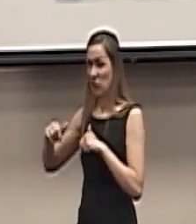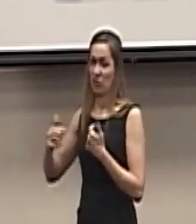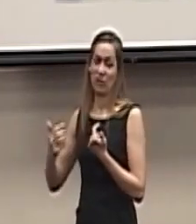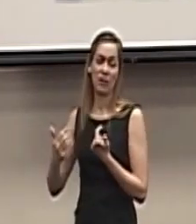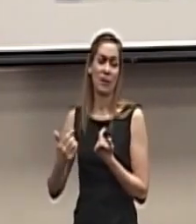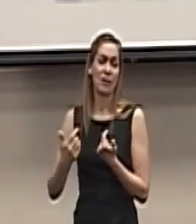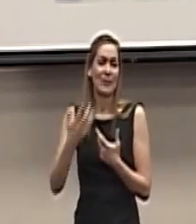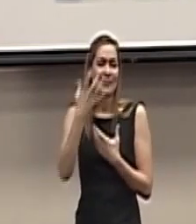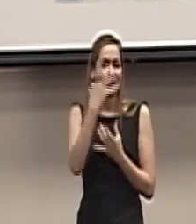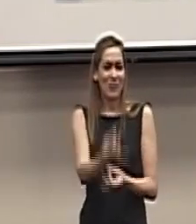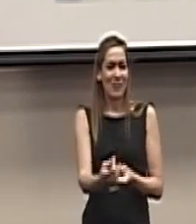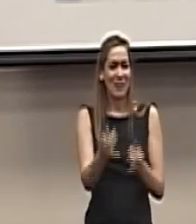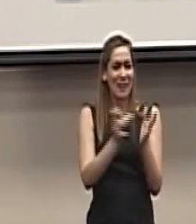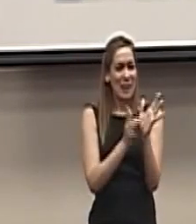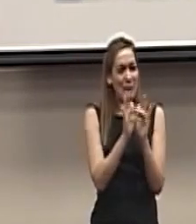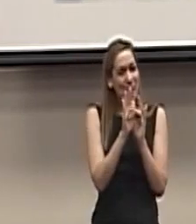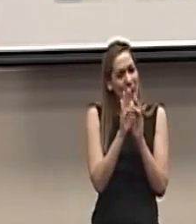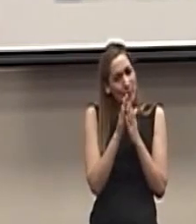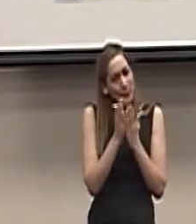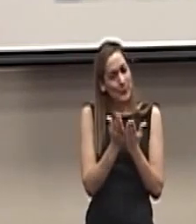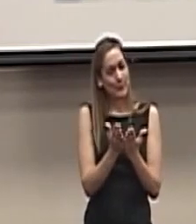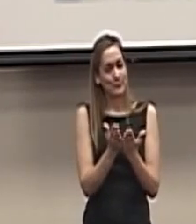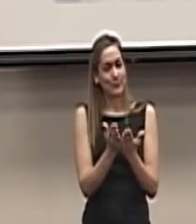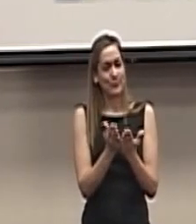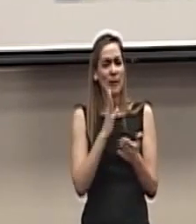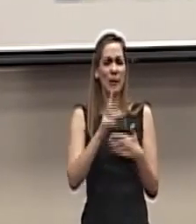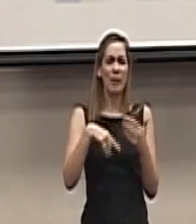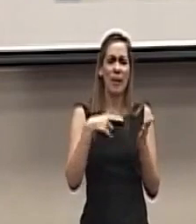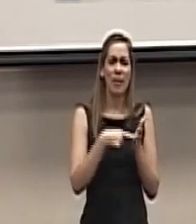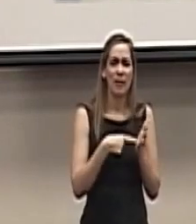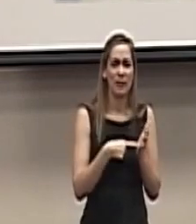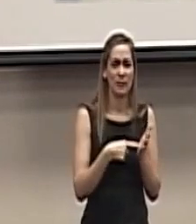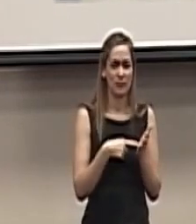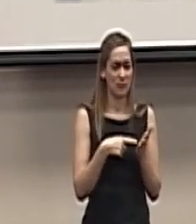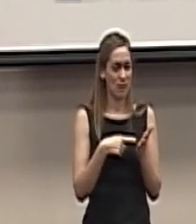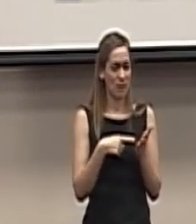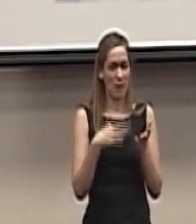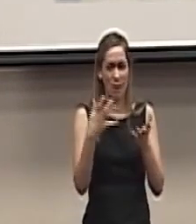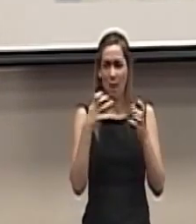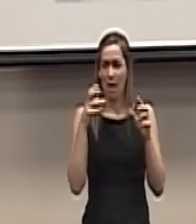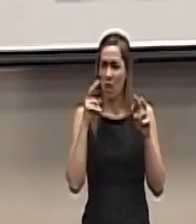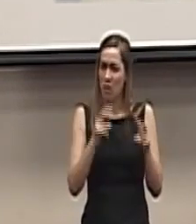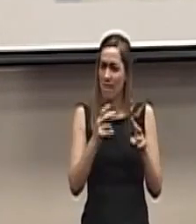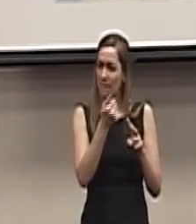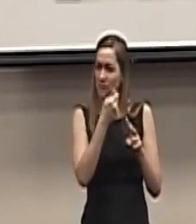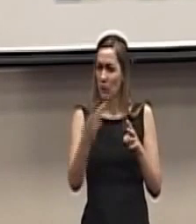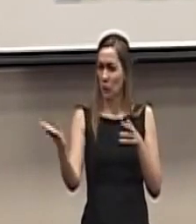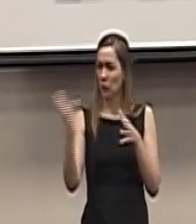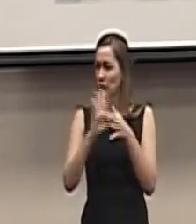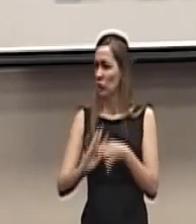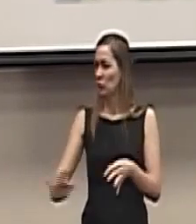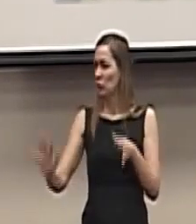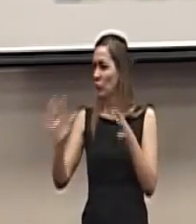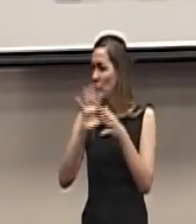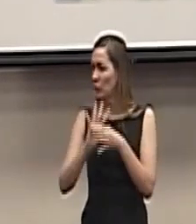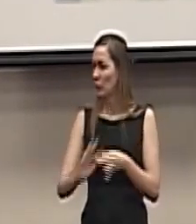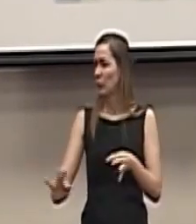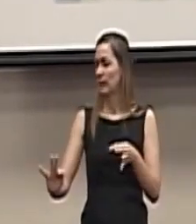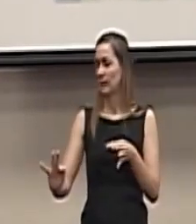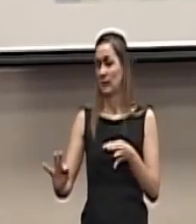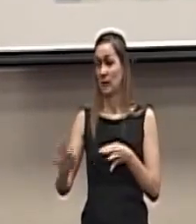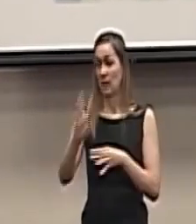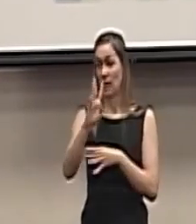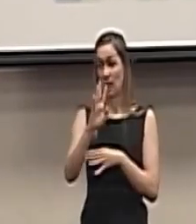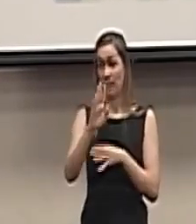interesting to me that the Bible deals with this, and it really does. And I want to take a look at a few stories, a couple of scenarios where the